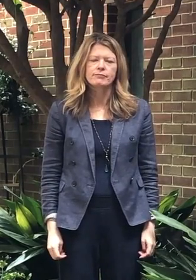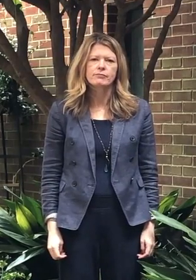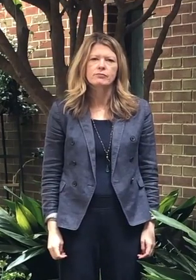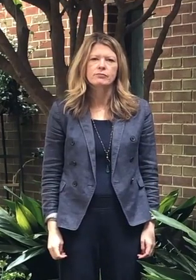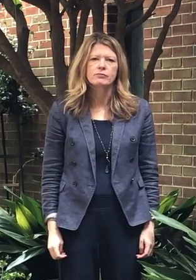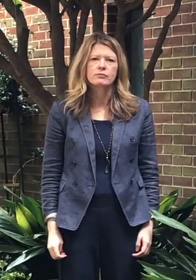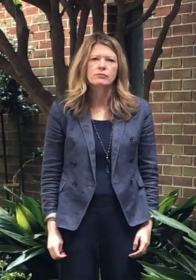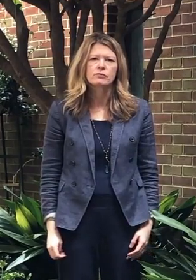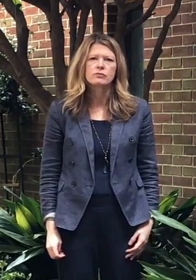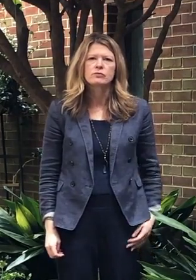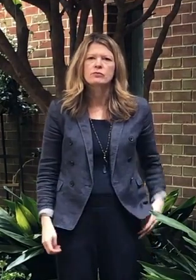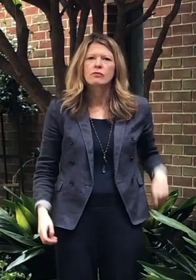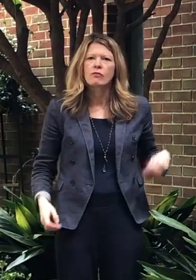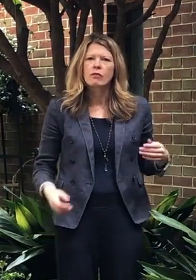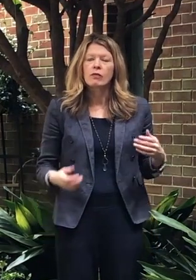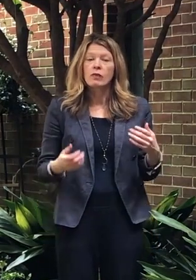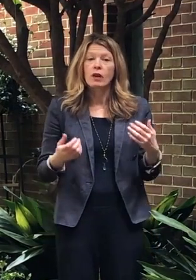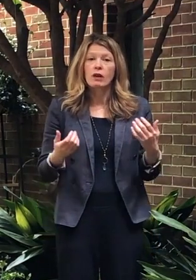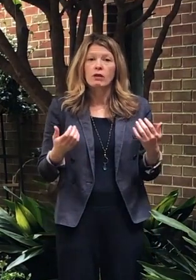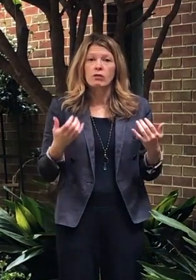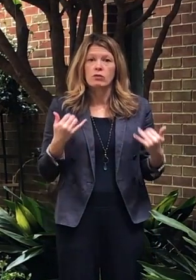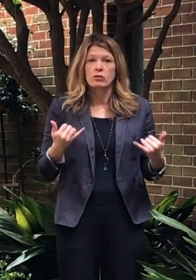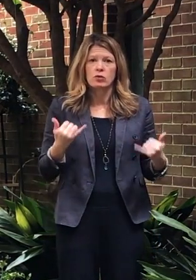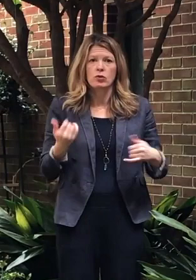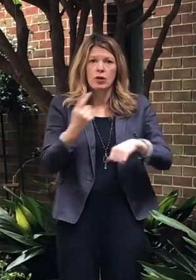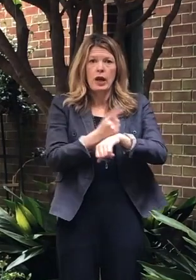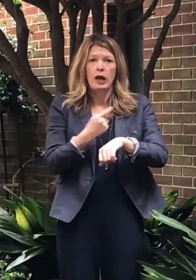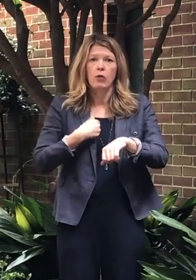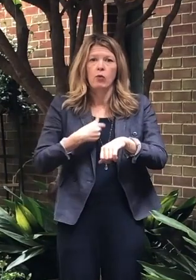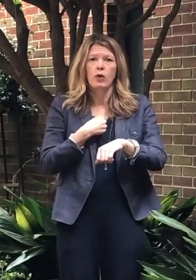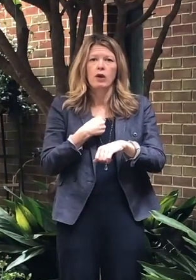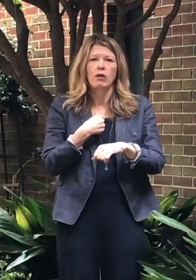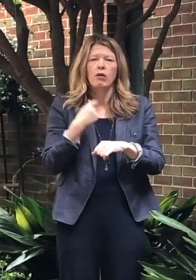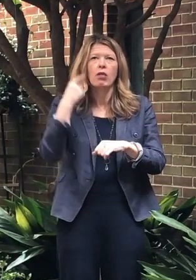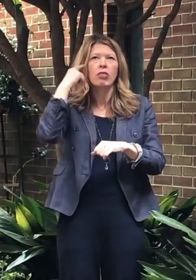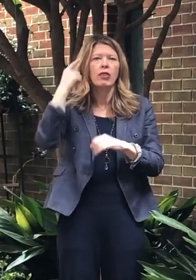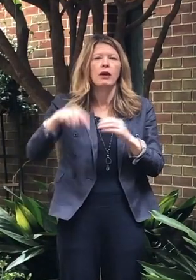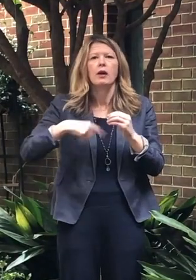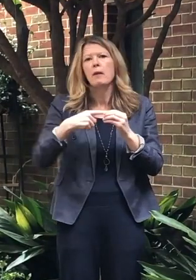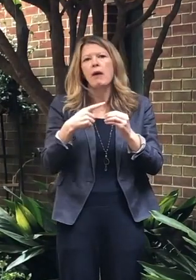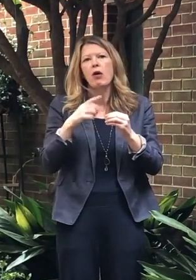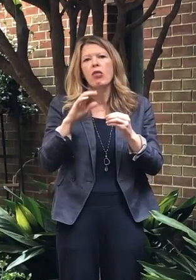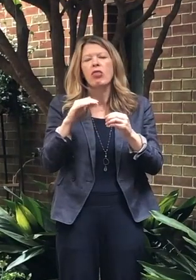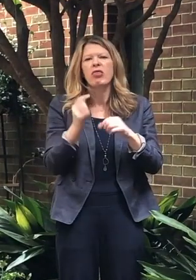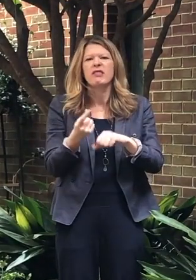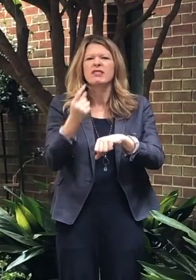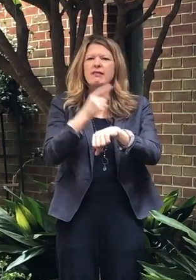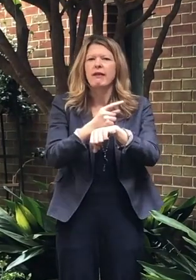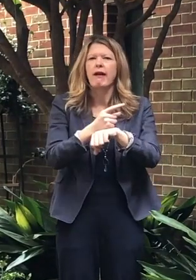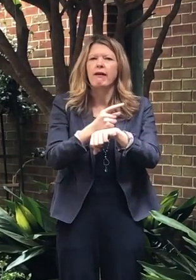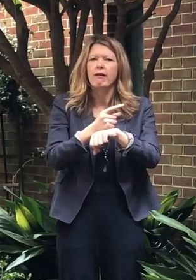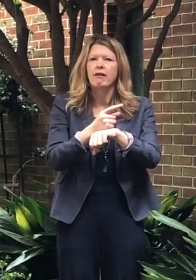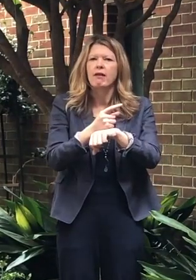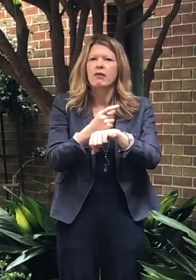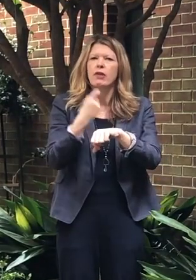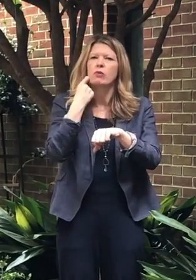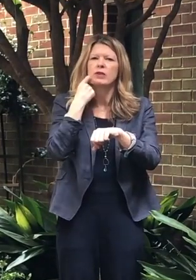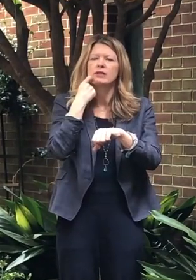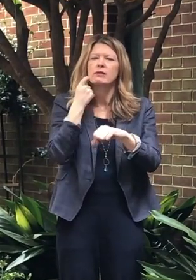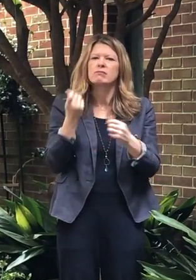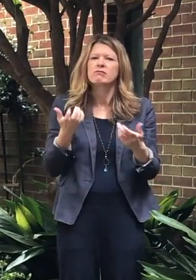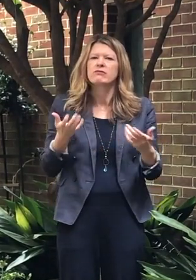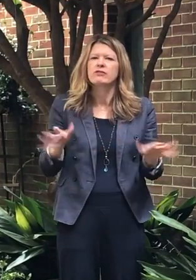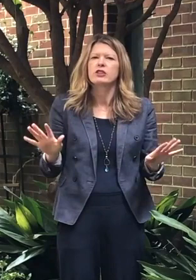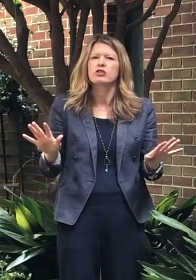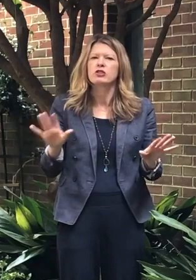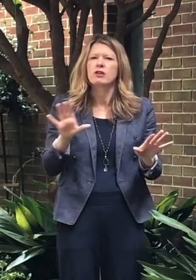It's a way to review the day that is past in the presence of God. We'll use these questions from St. Augustine's prayer